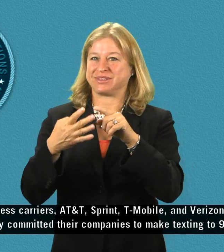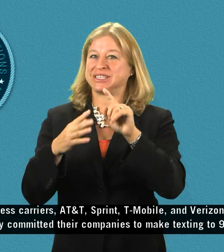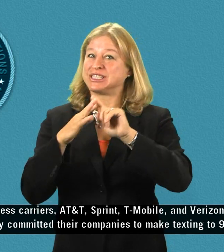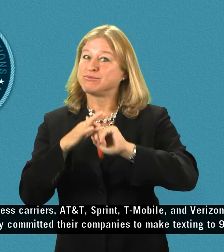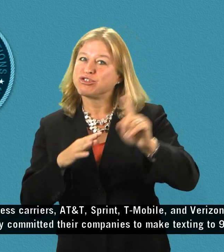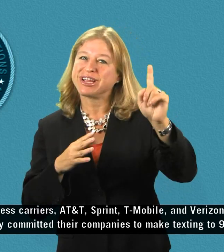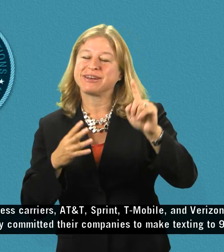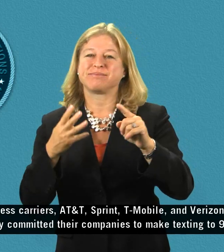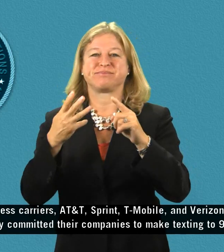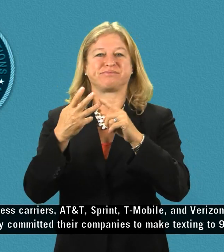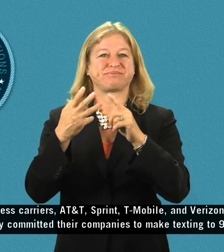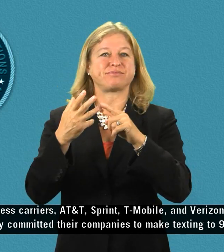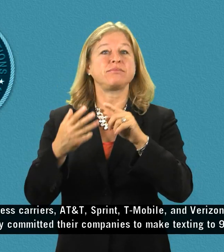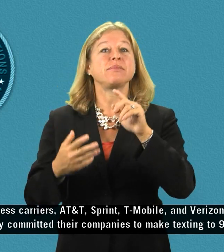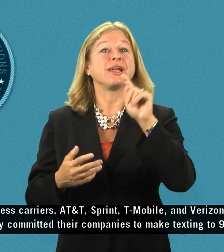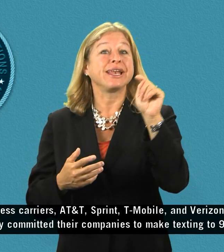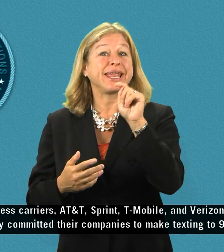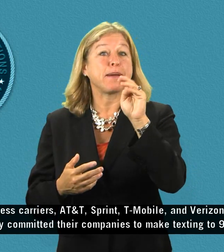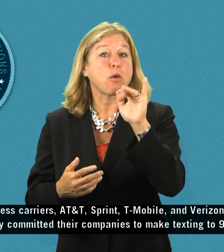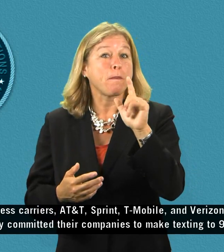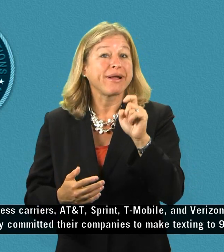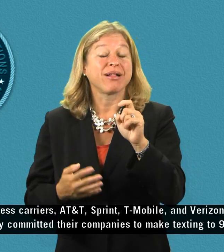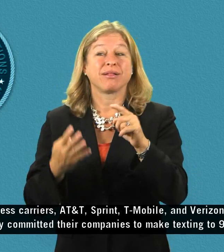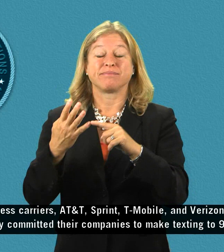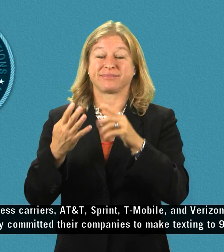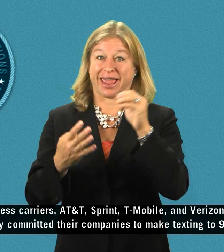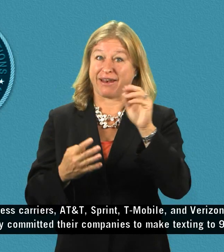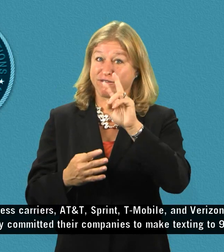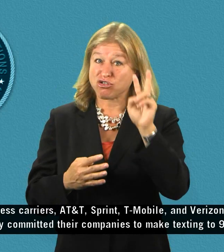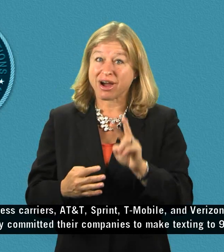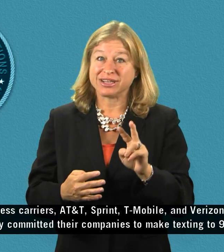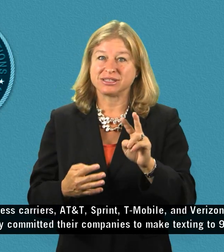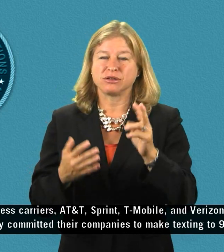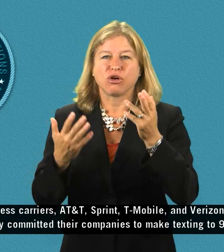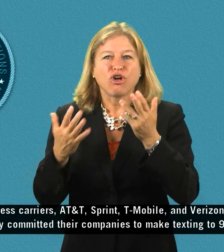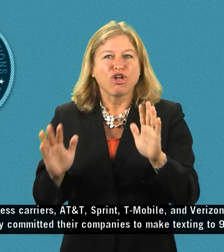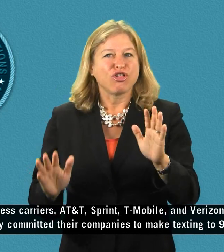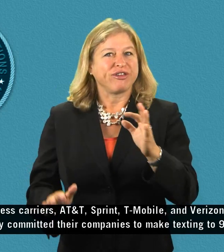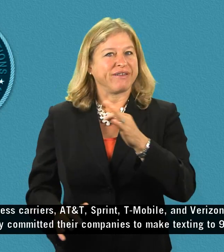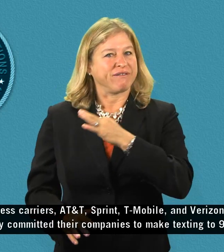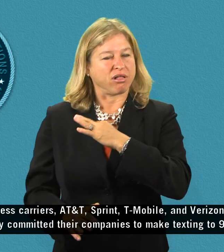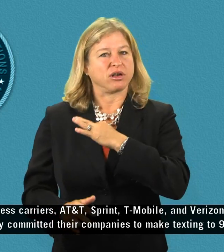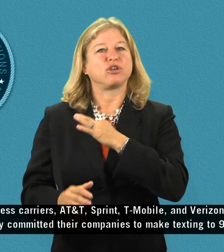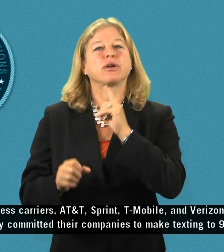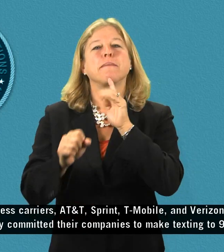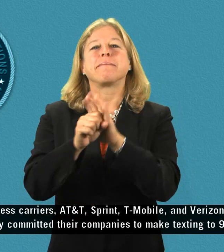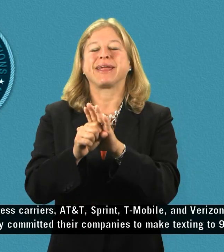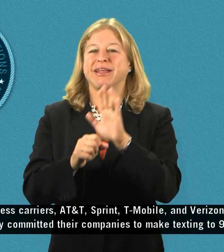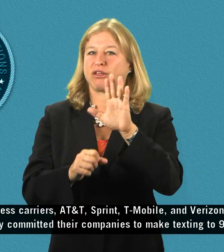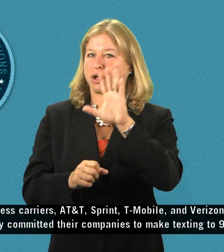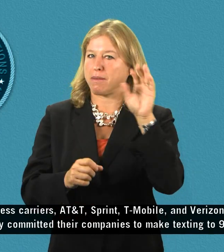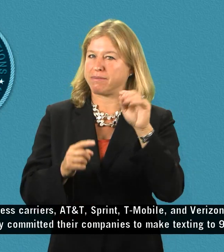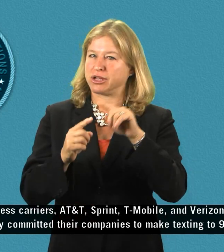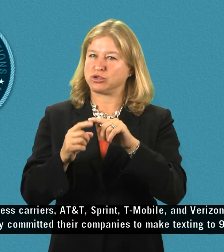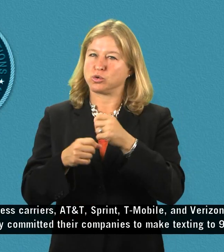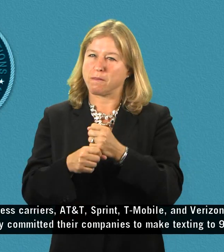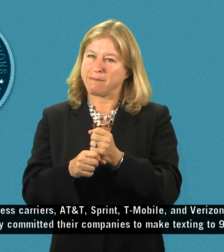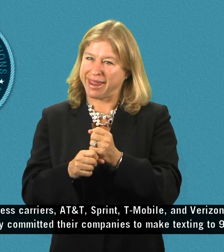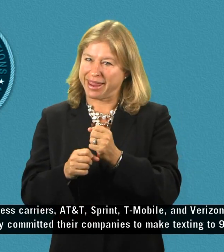Sprint, T-Mobile, and Verizon, have already voluntarily committed their companies